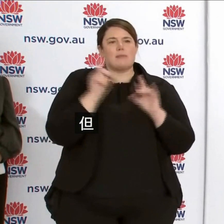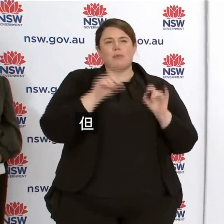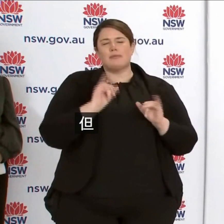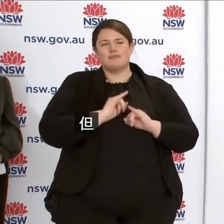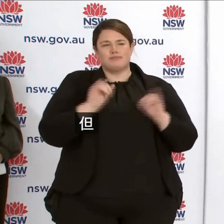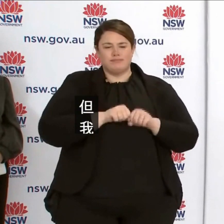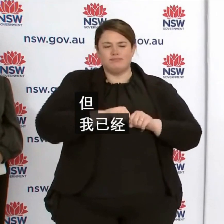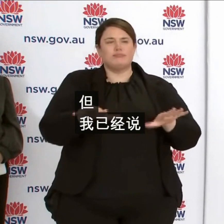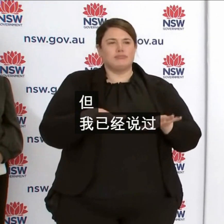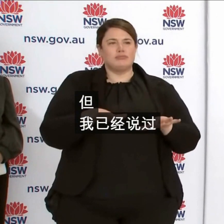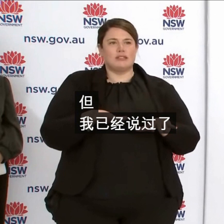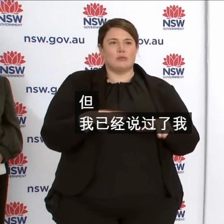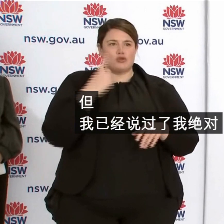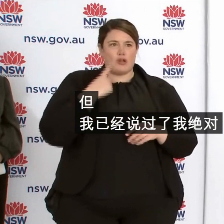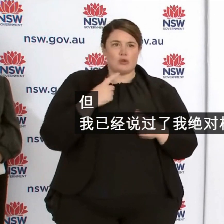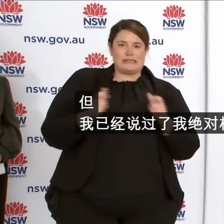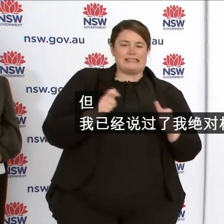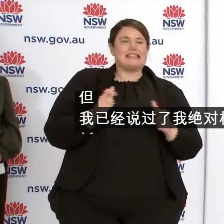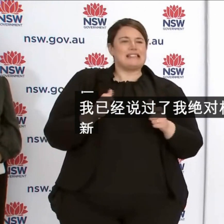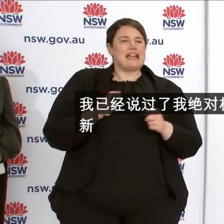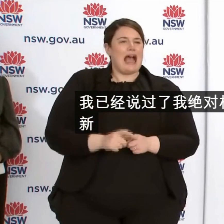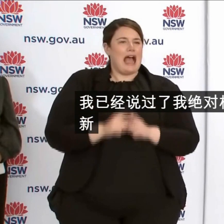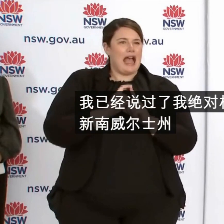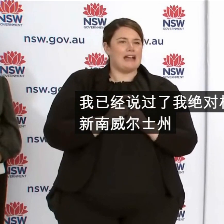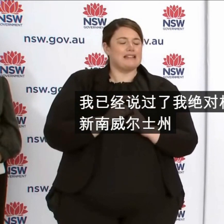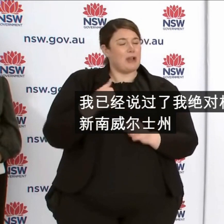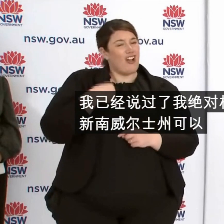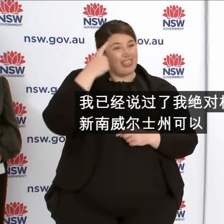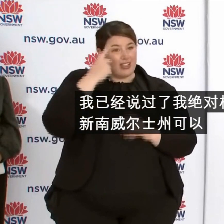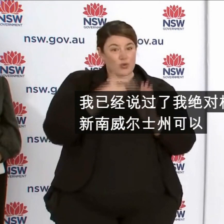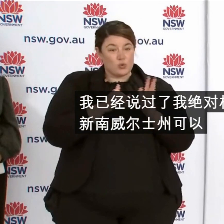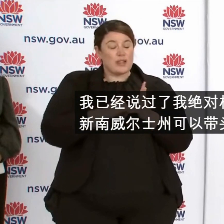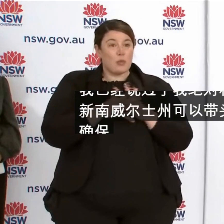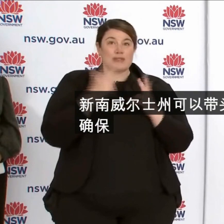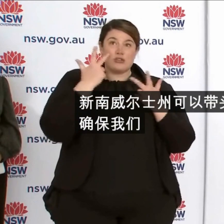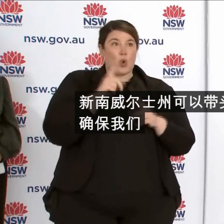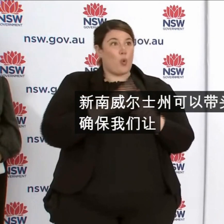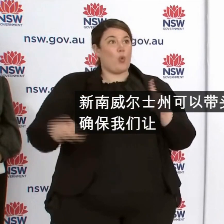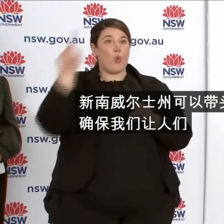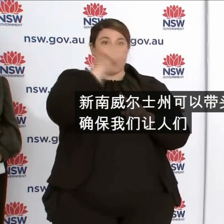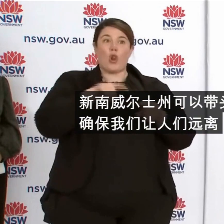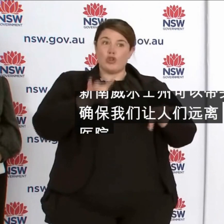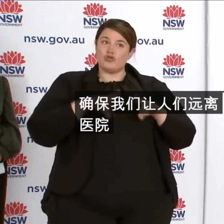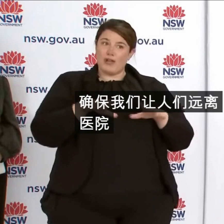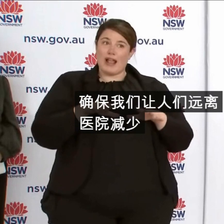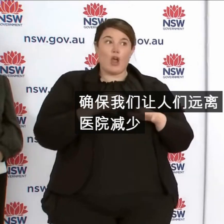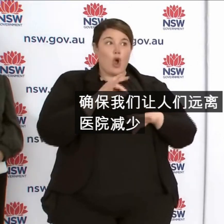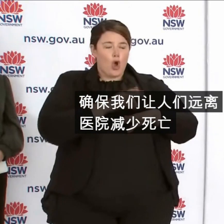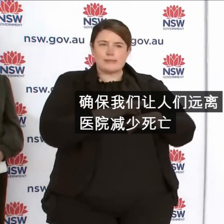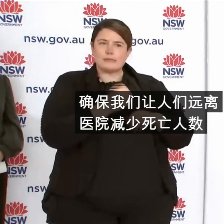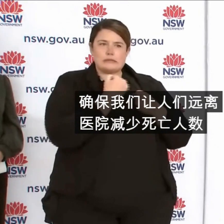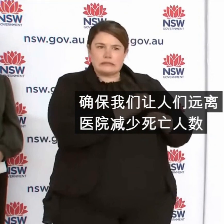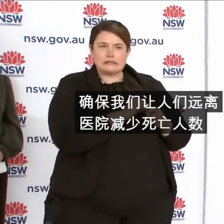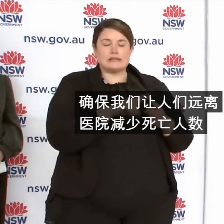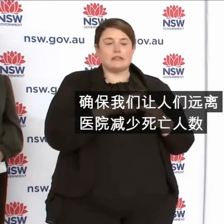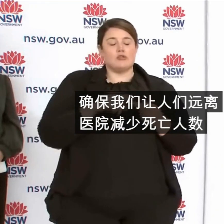that, what I'm absolutely convinced about is New South Wales can lead the way in making sure we keep people out of hospital,